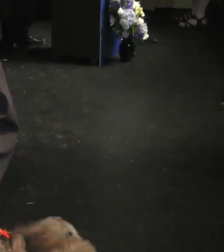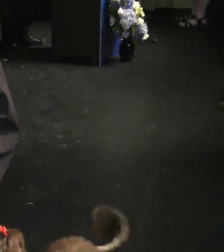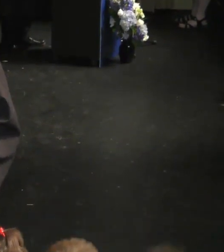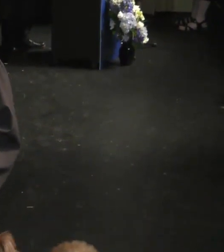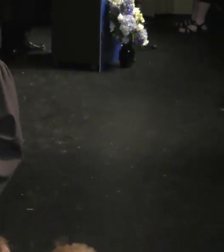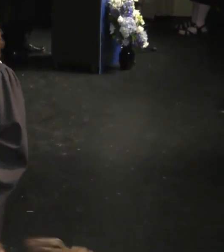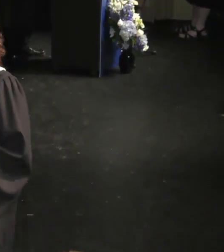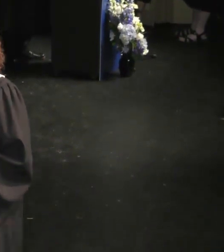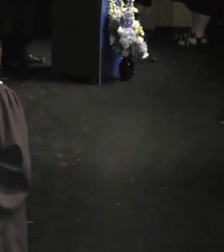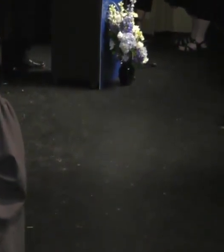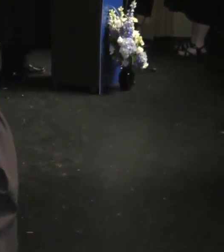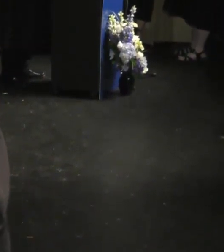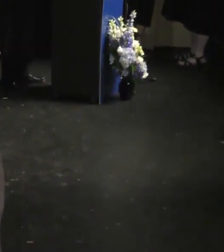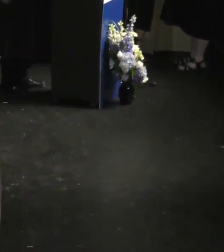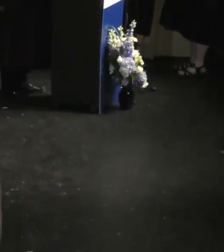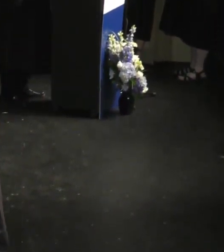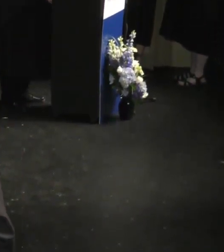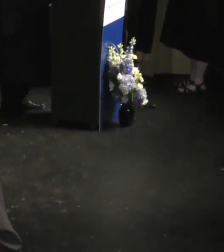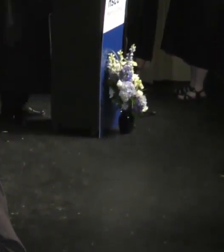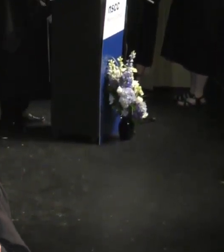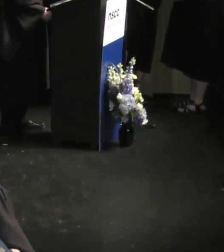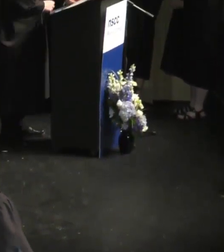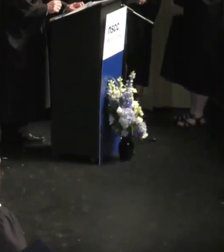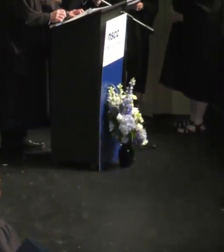Ashley Johnson with honors.